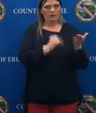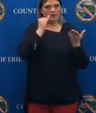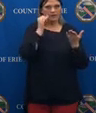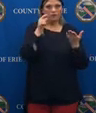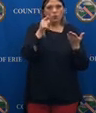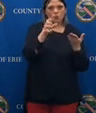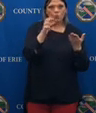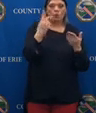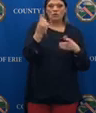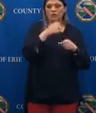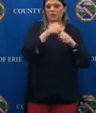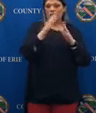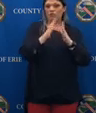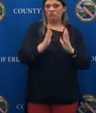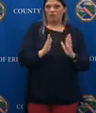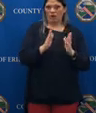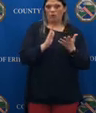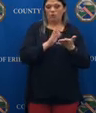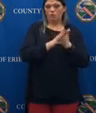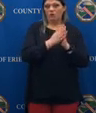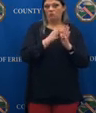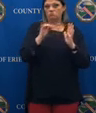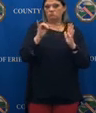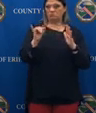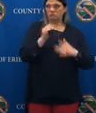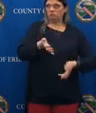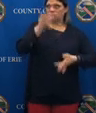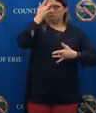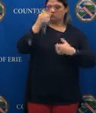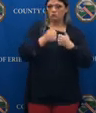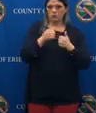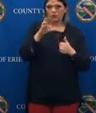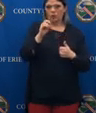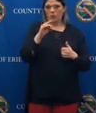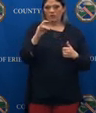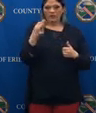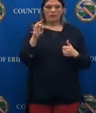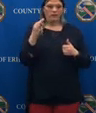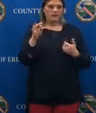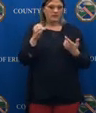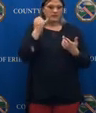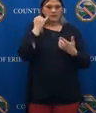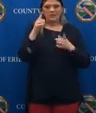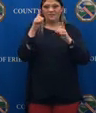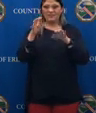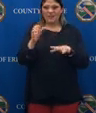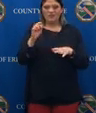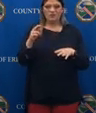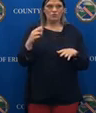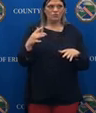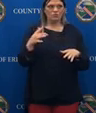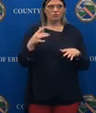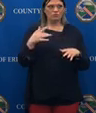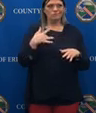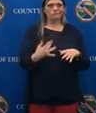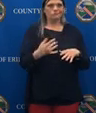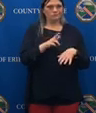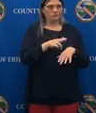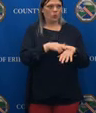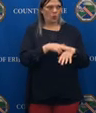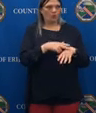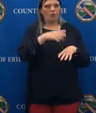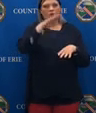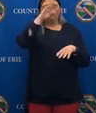or somebody in your household becomes infected with COVID-19. Either you get a test or you have the typical symptoms of fever,